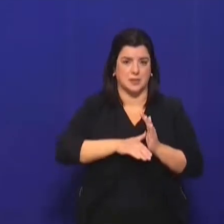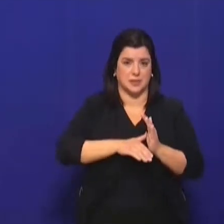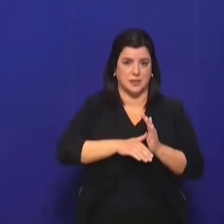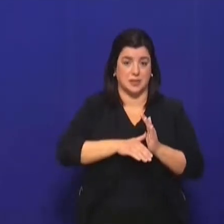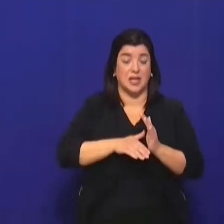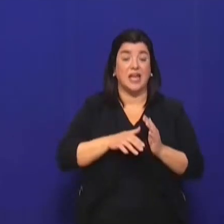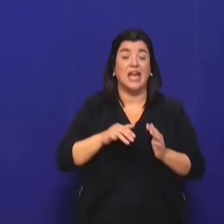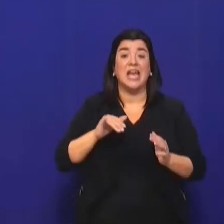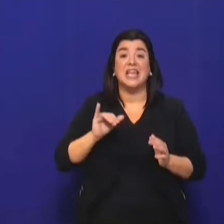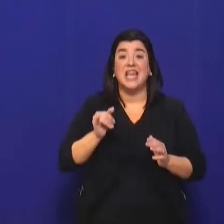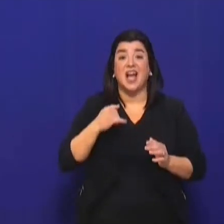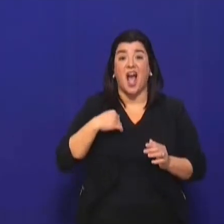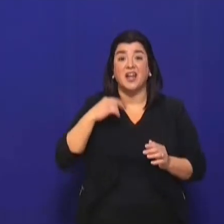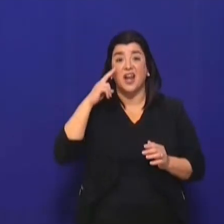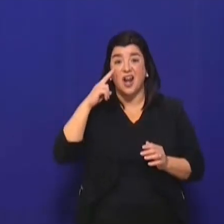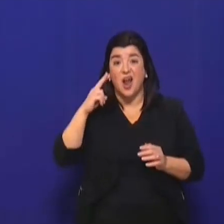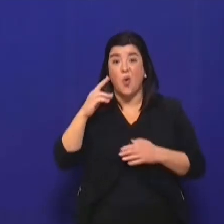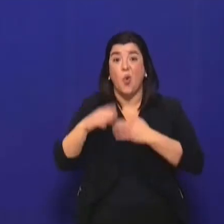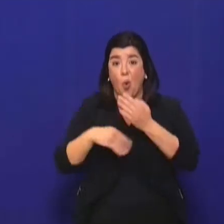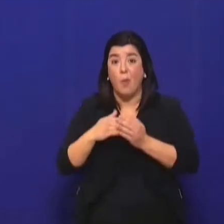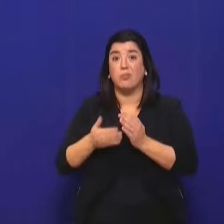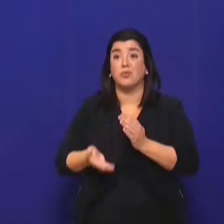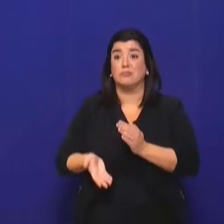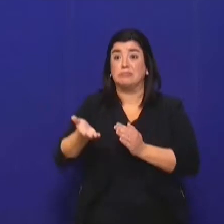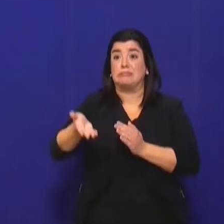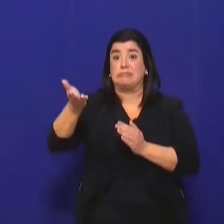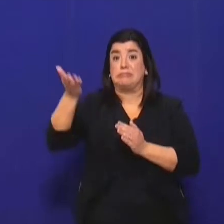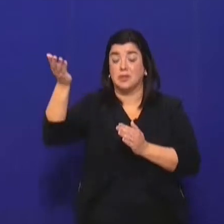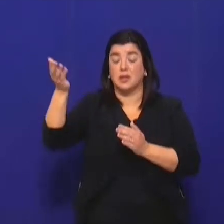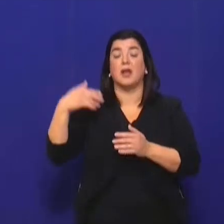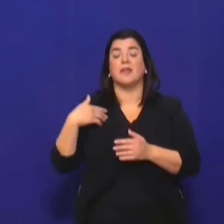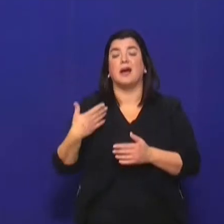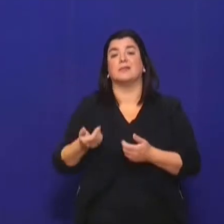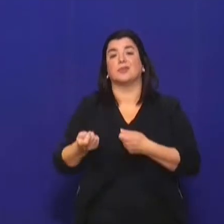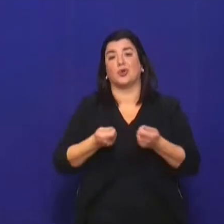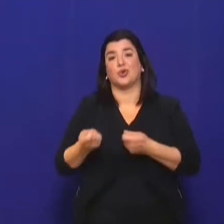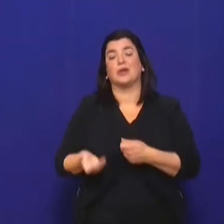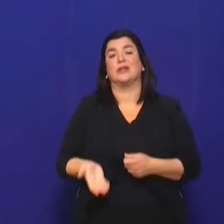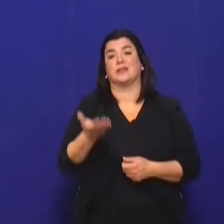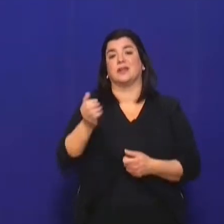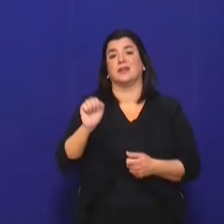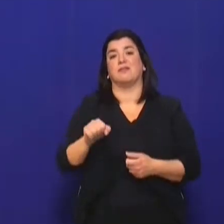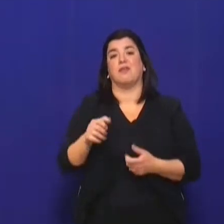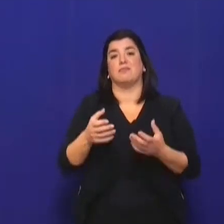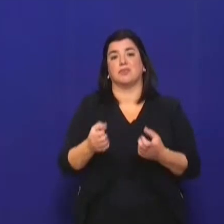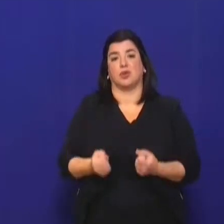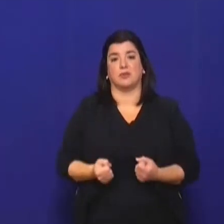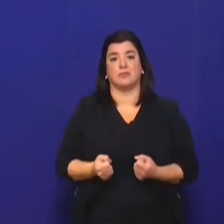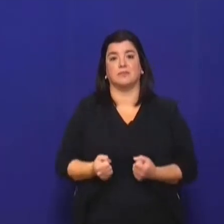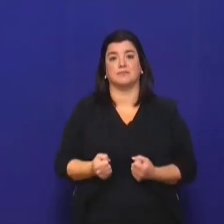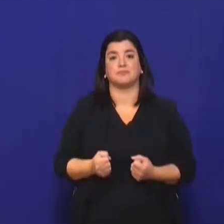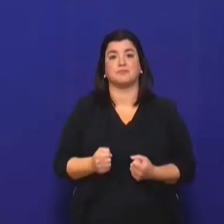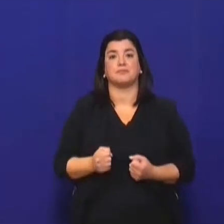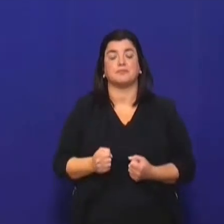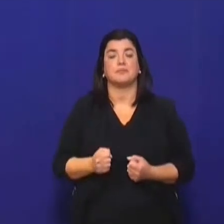aħna nkunu qegħdin propju nżidu iktar miżuri. Niftakru wkoll li jekk inħarsu lejn l-ammonti ta' nies li għandna fl-isptar nafu